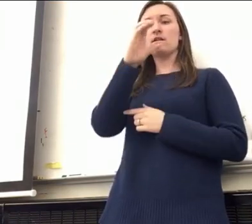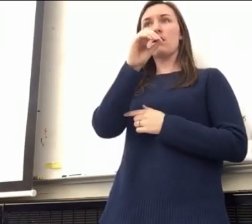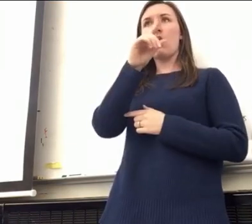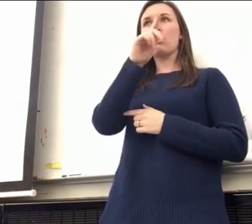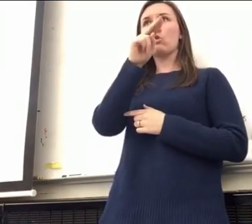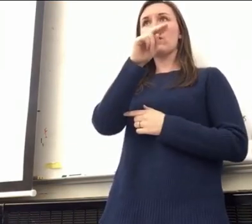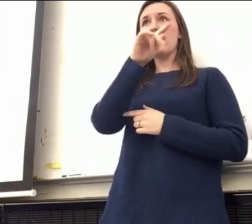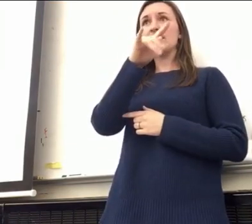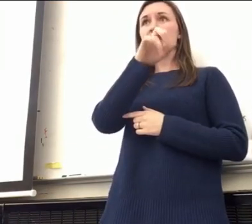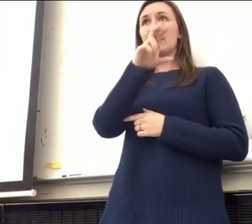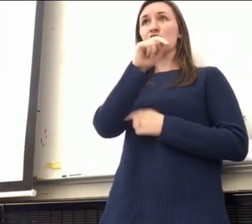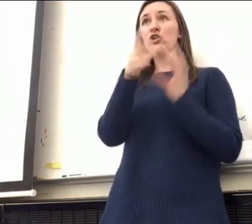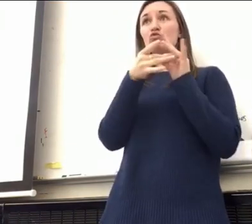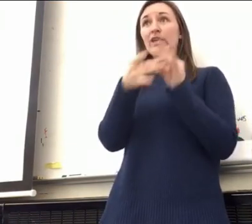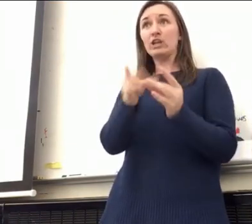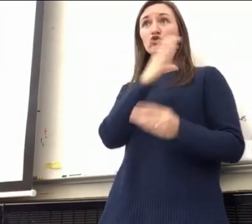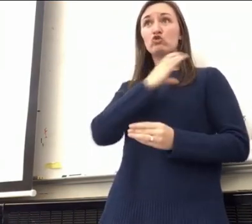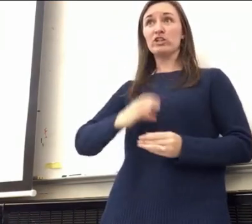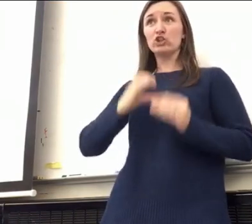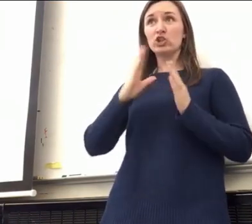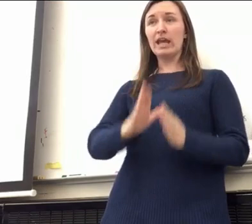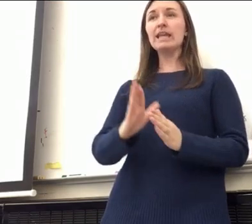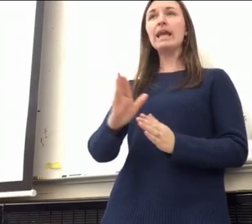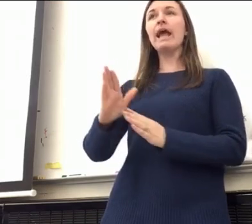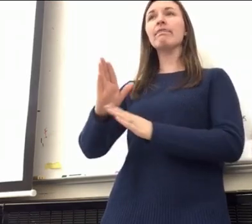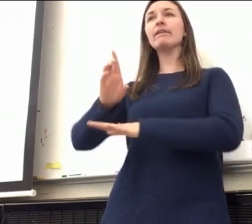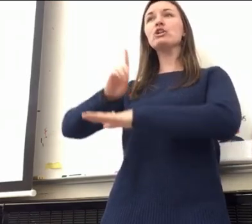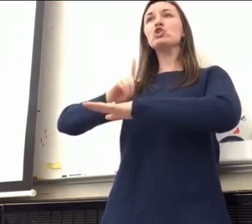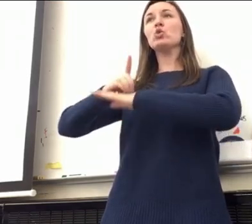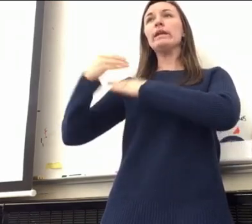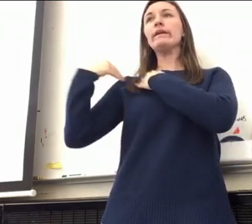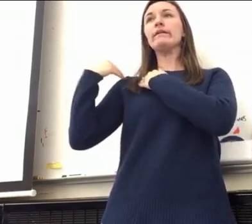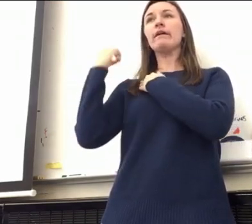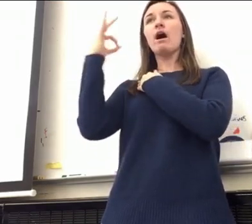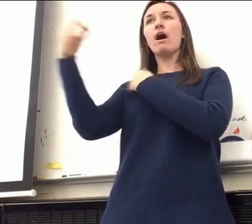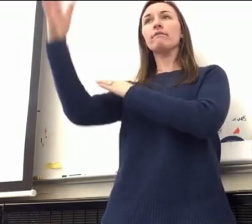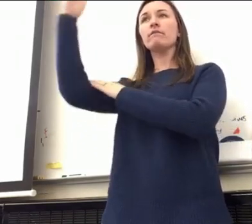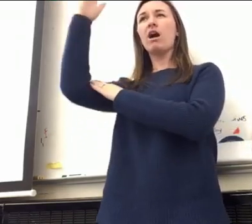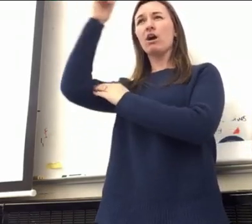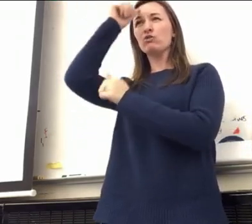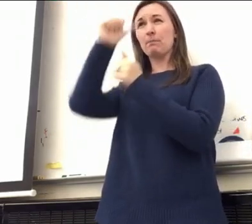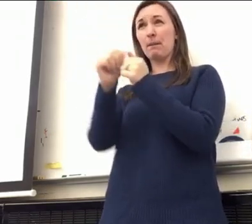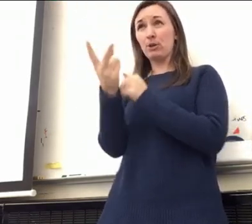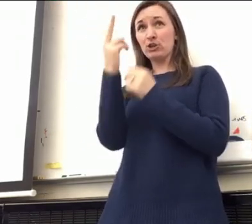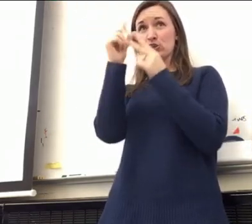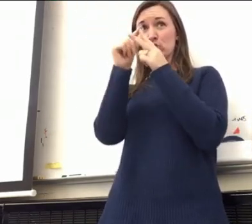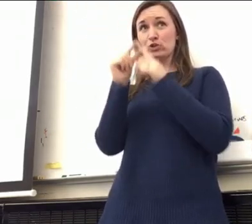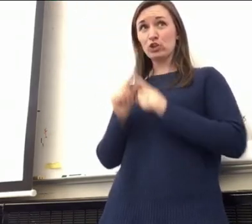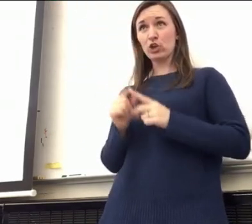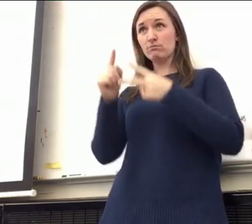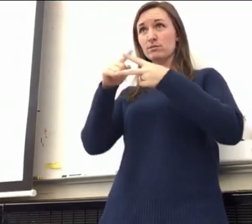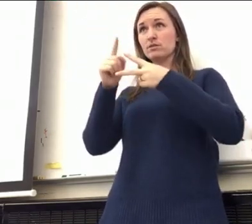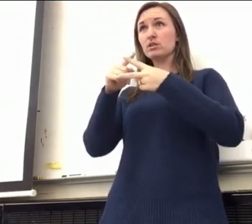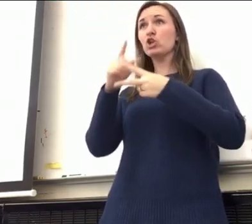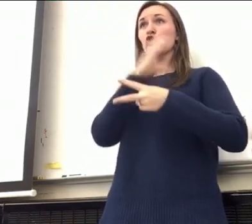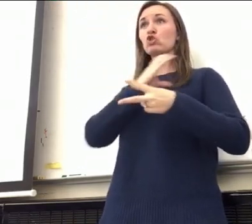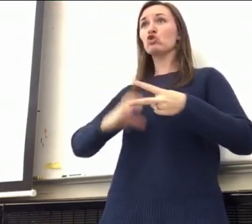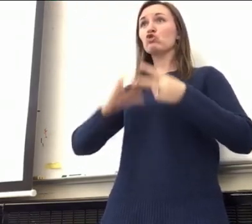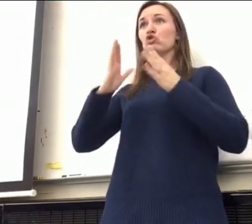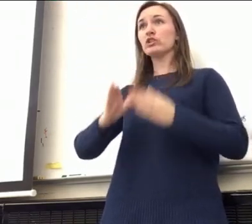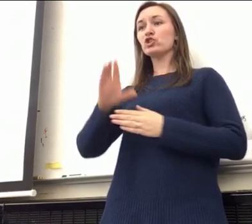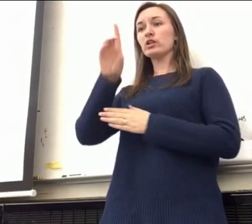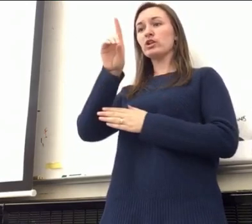to do with Christianity and the duty of God. Anybody remember those two terms? There's two of them. Christian duty is